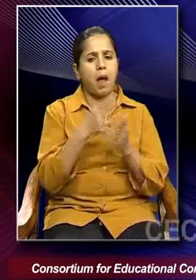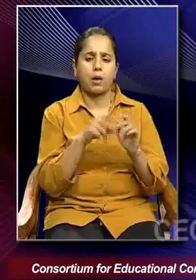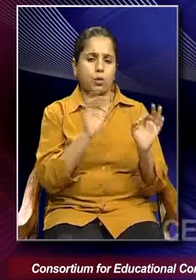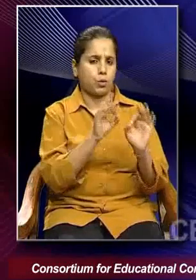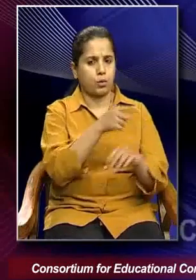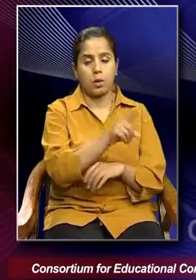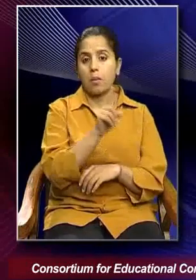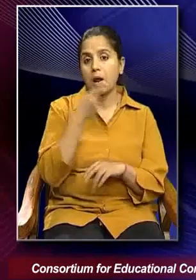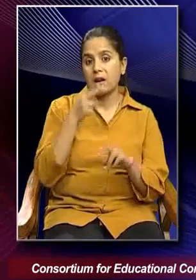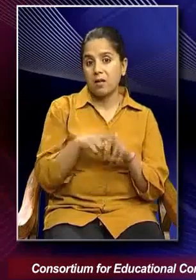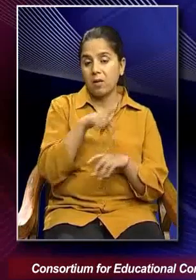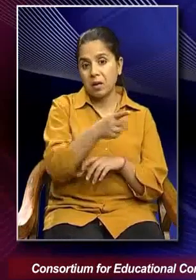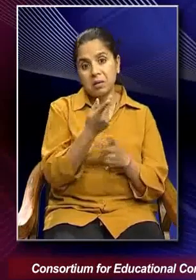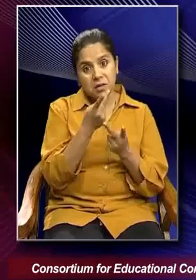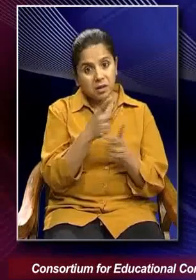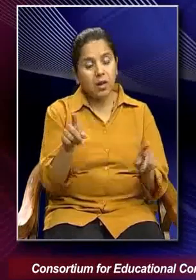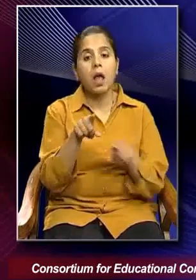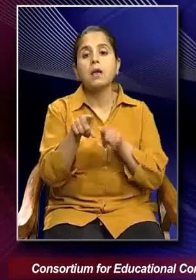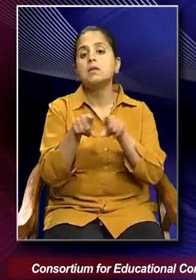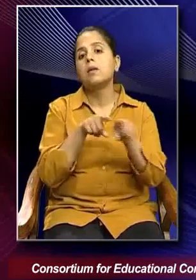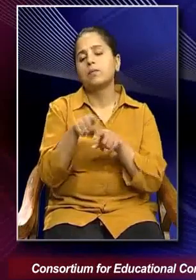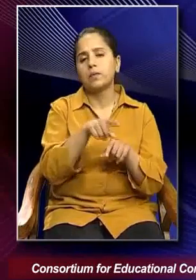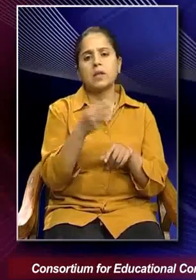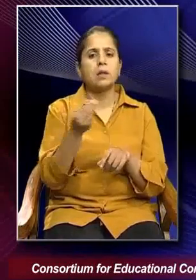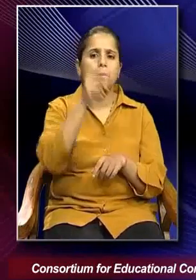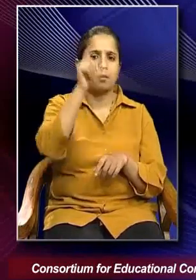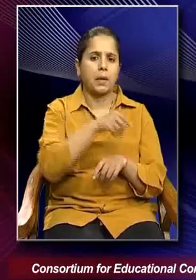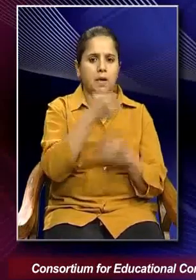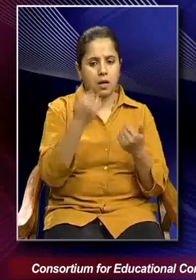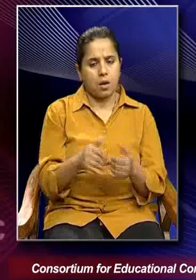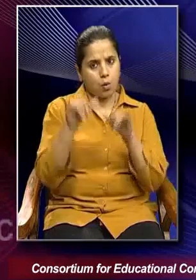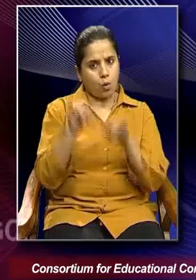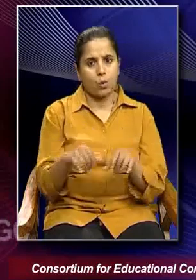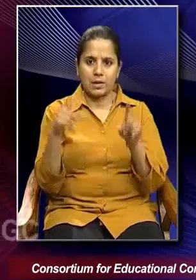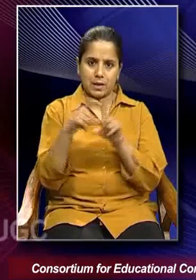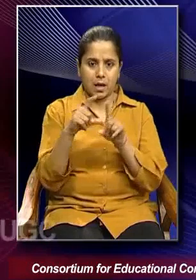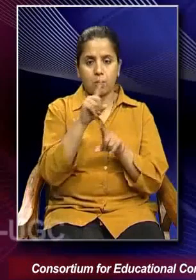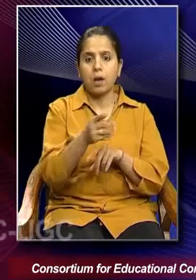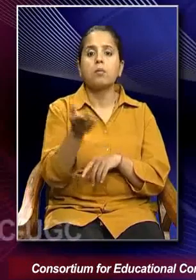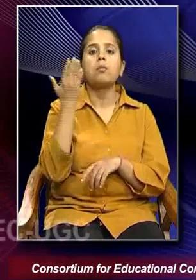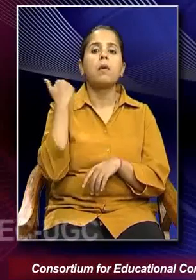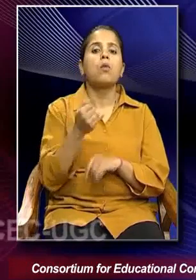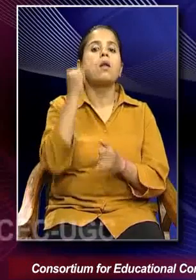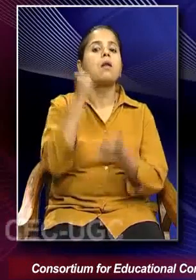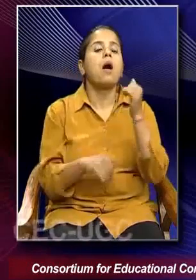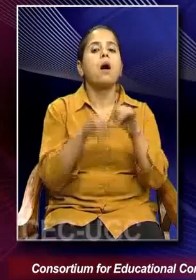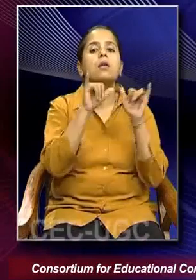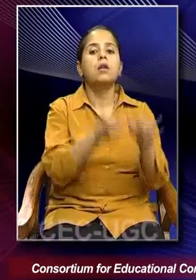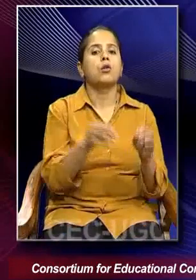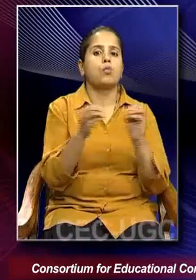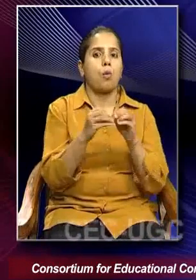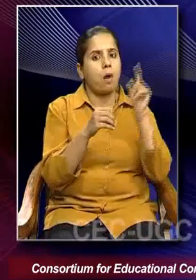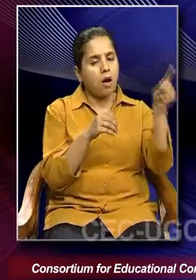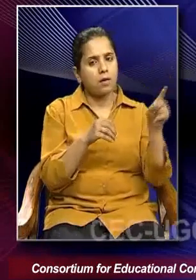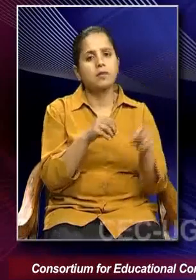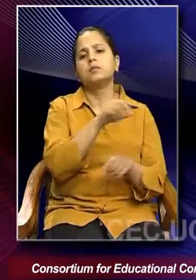However, if that is different, which means that if somebody is being enumerated in Delhi and his place of last residence was suppose Mumbai,